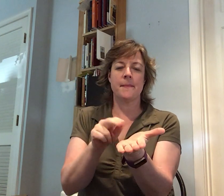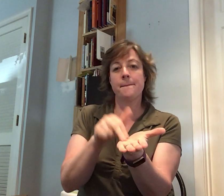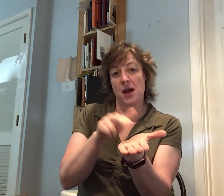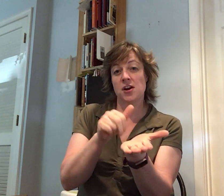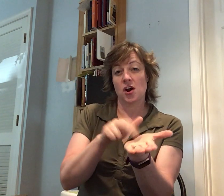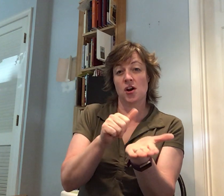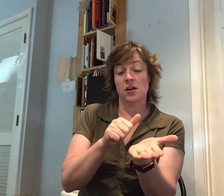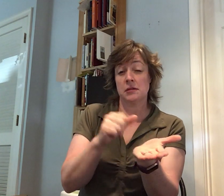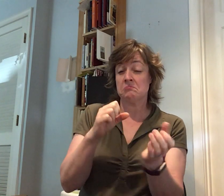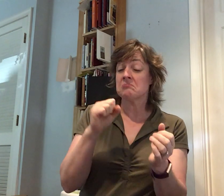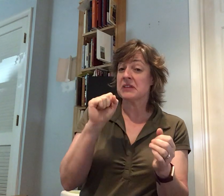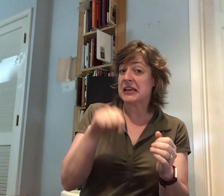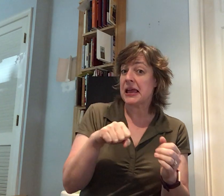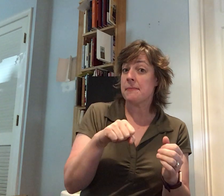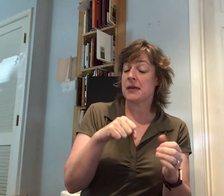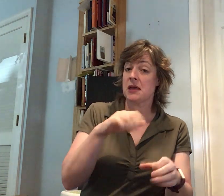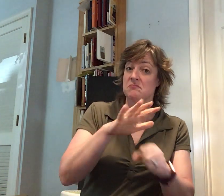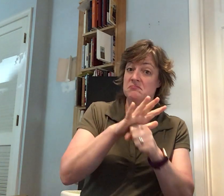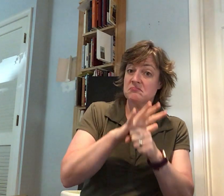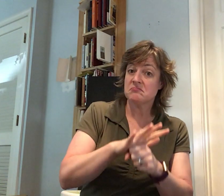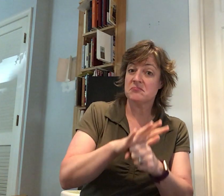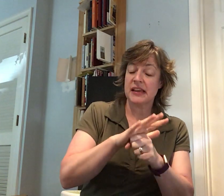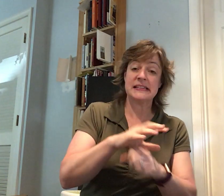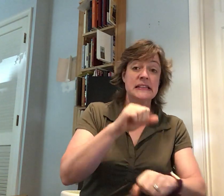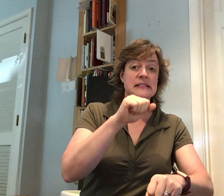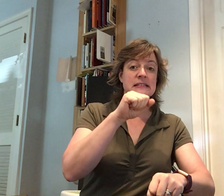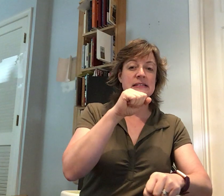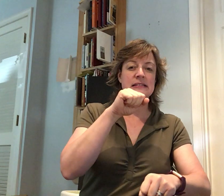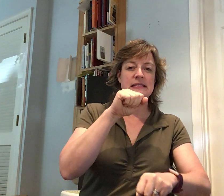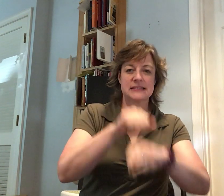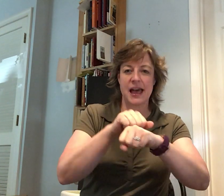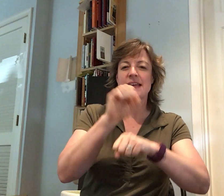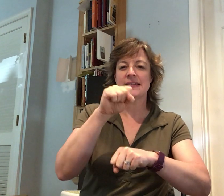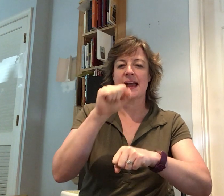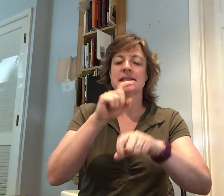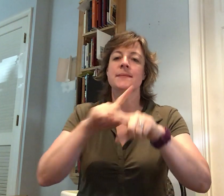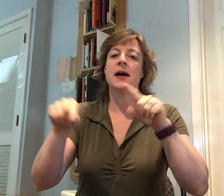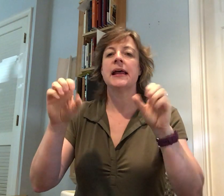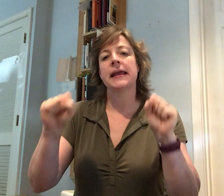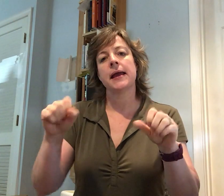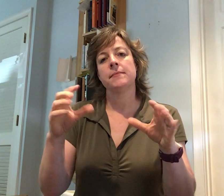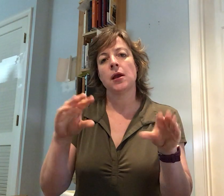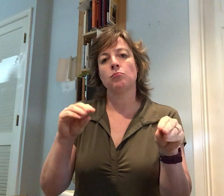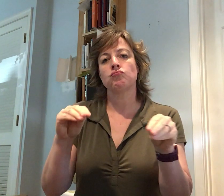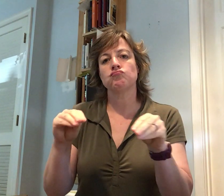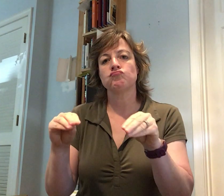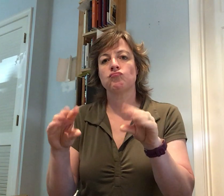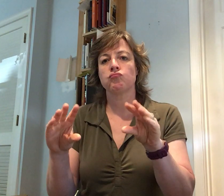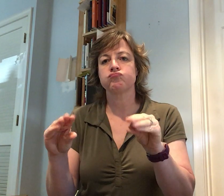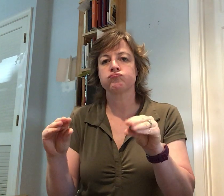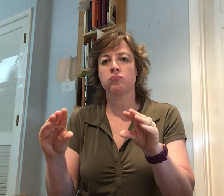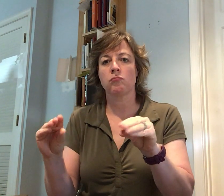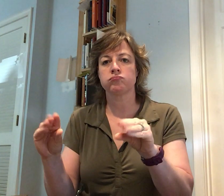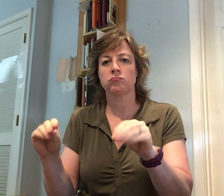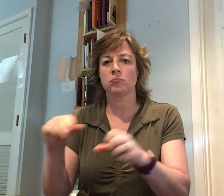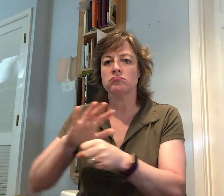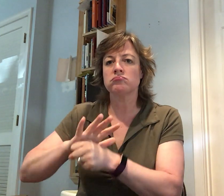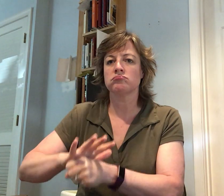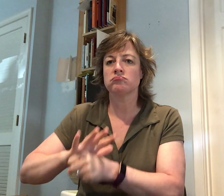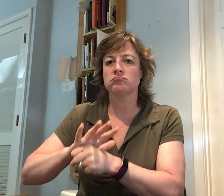molded. Convection in the asthenosphere forms the foundation of plate tectonics. The Earth has 10